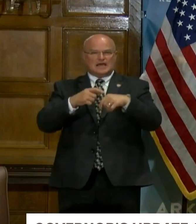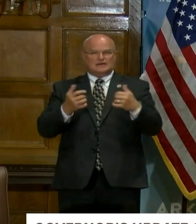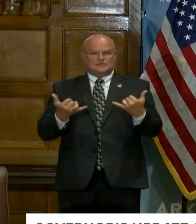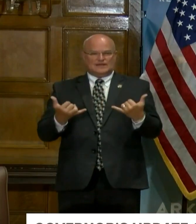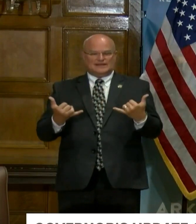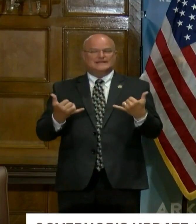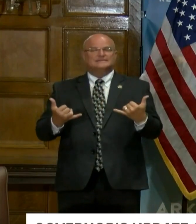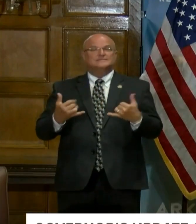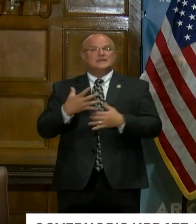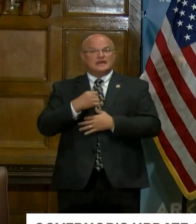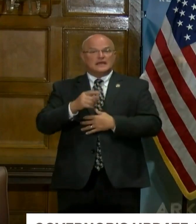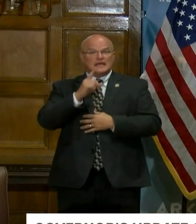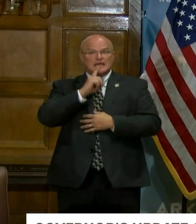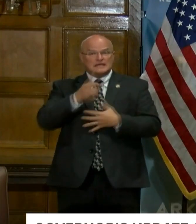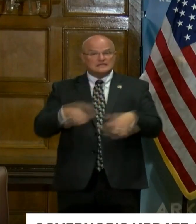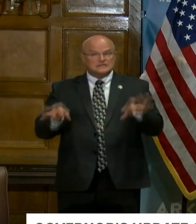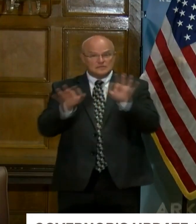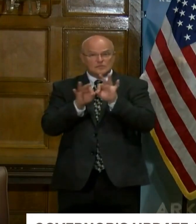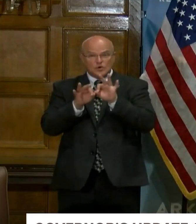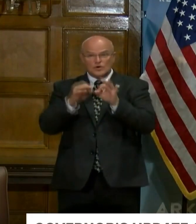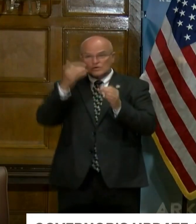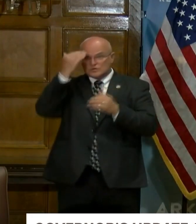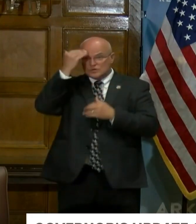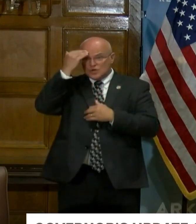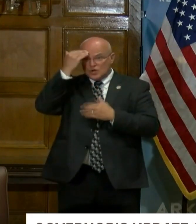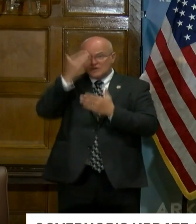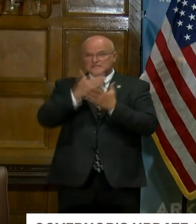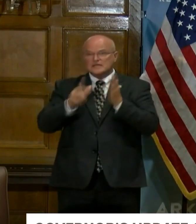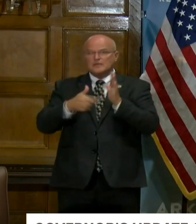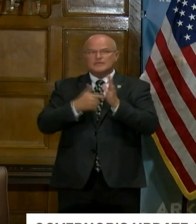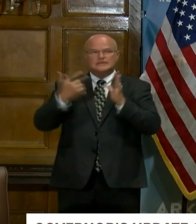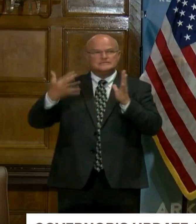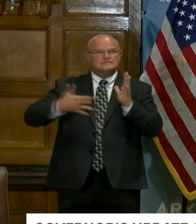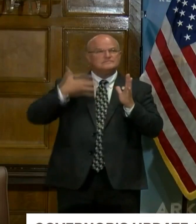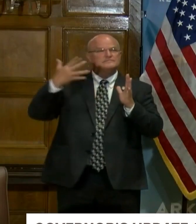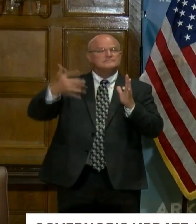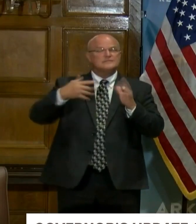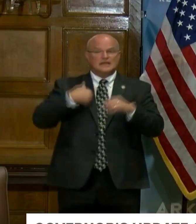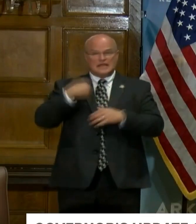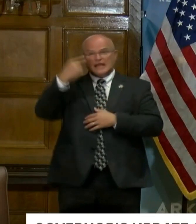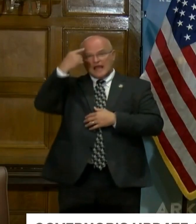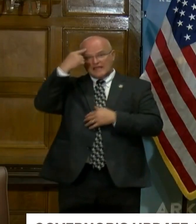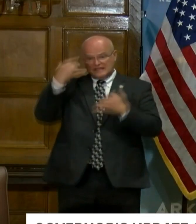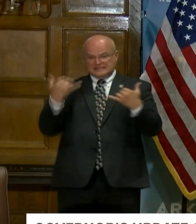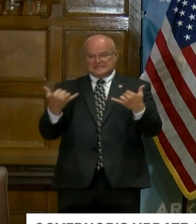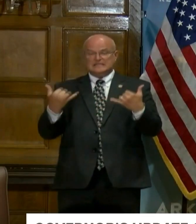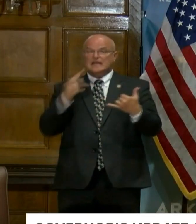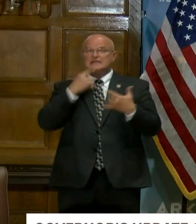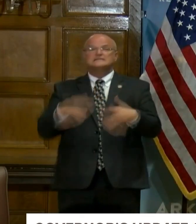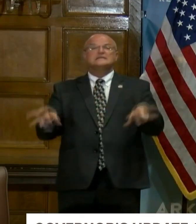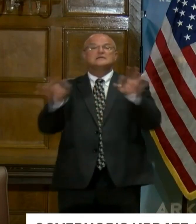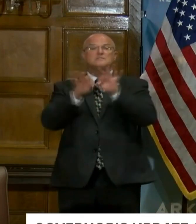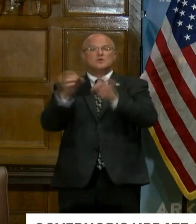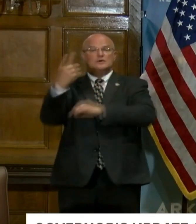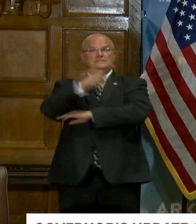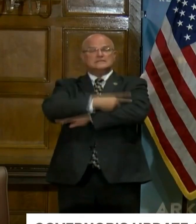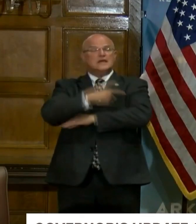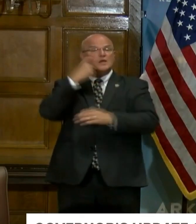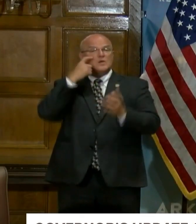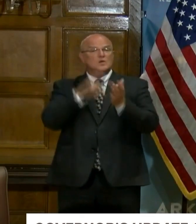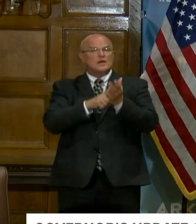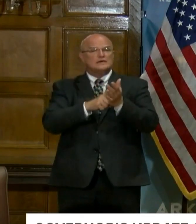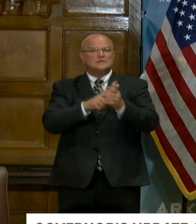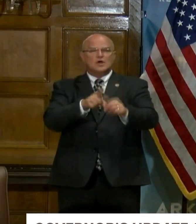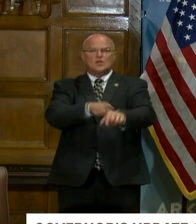history. And it is important to note some of these from time to time. And I think today is an important day when we realize